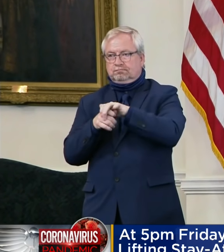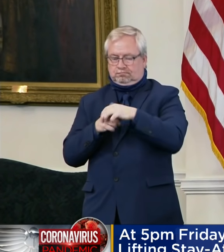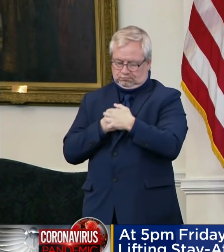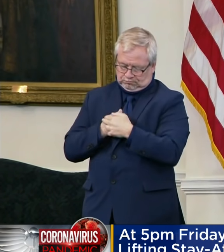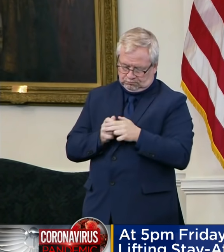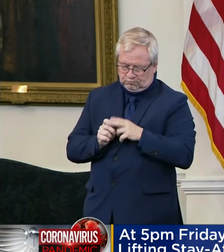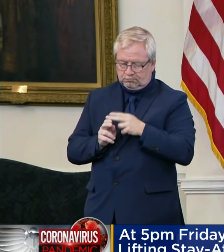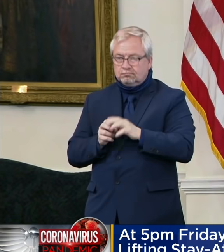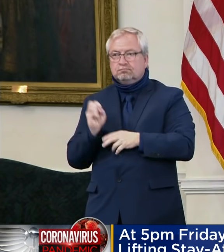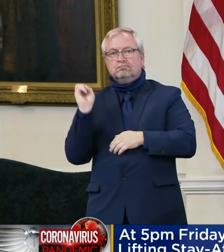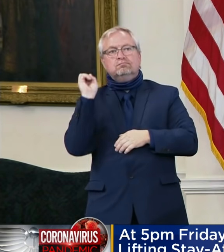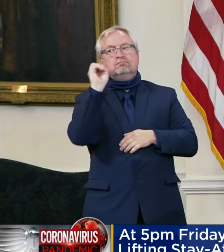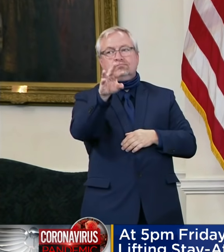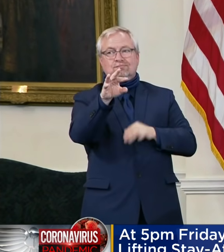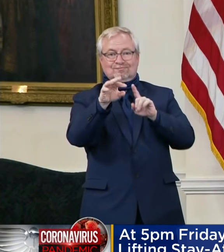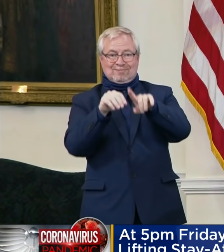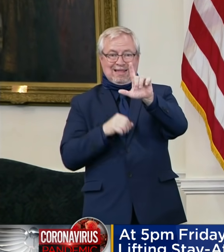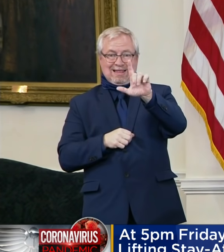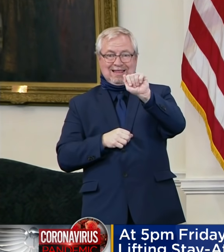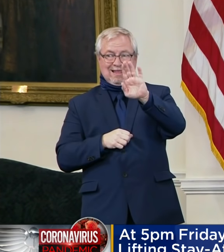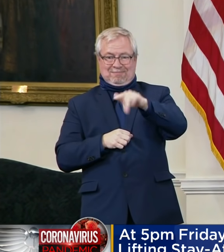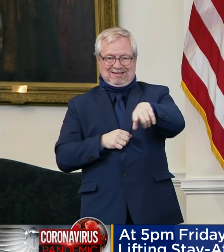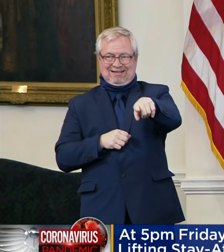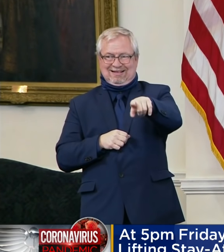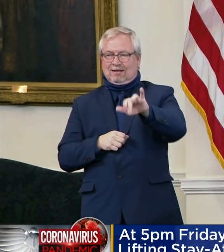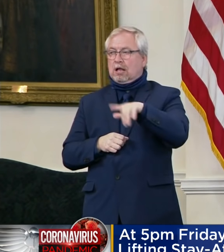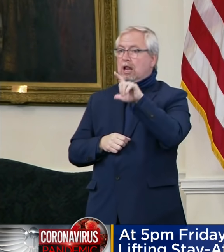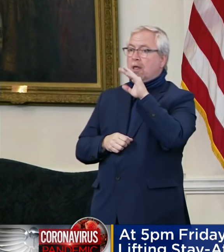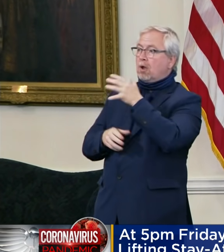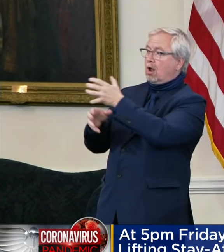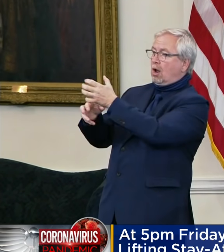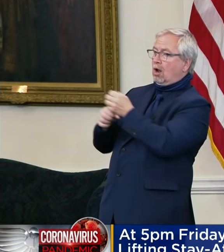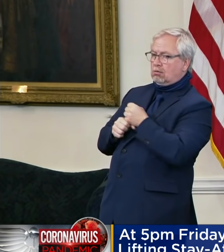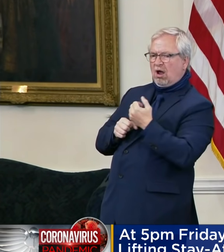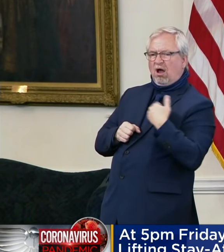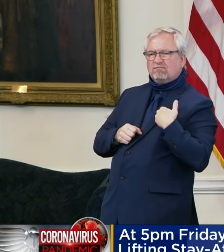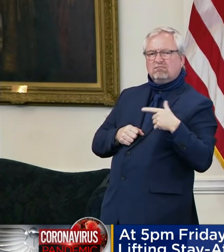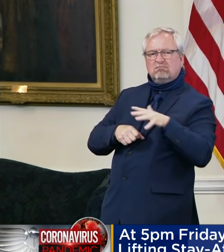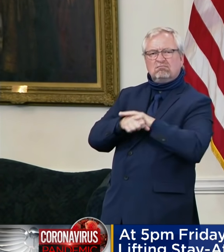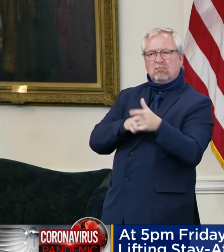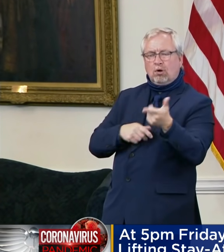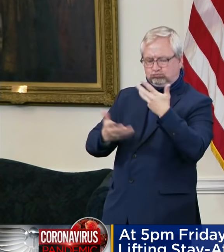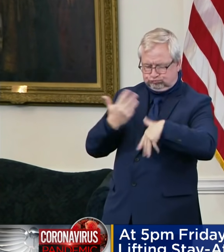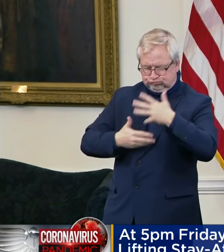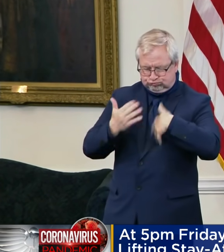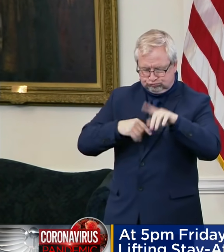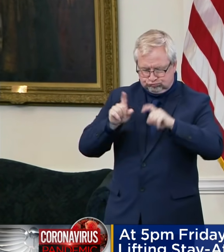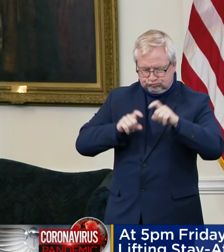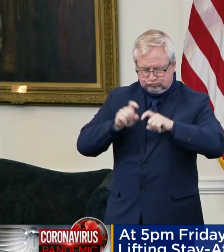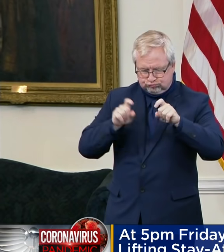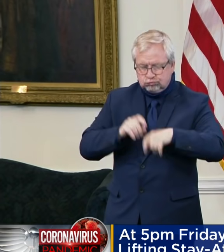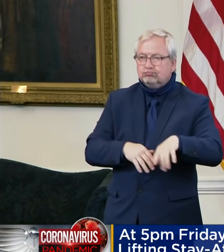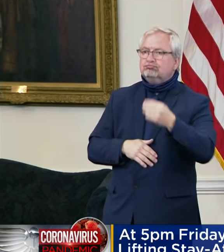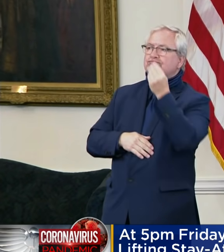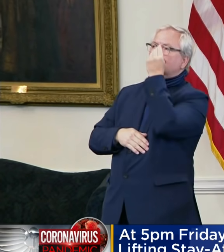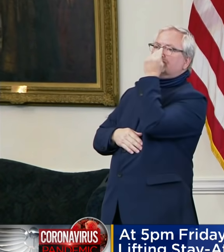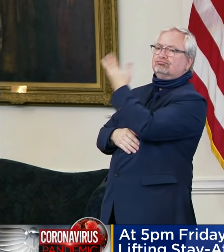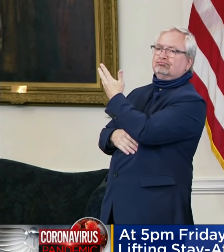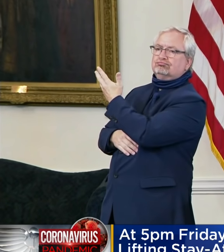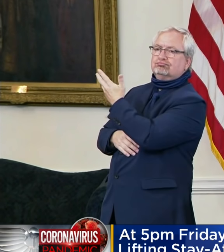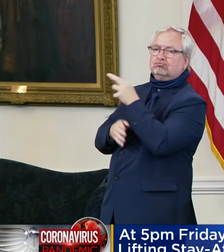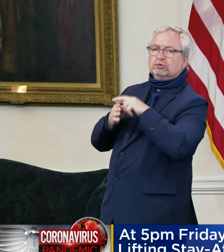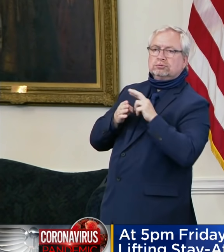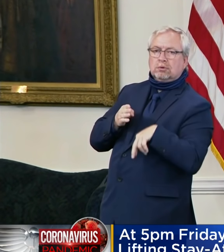they send those off to the lab, who then takes that test kit and does the study, gets the result, and sends it back.